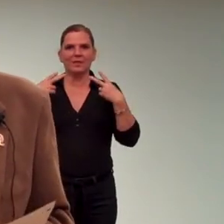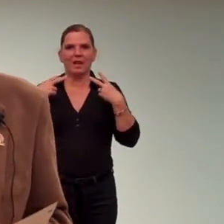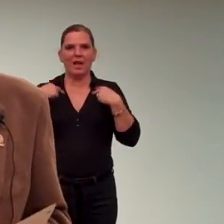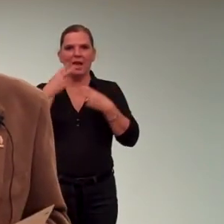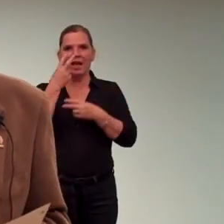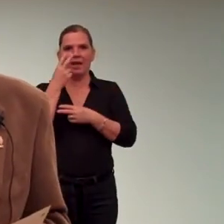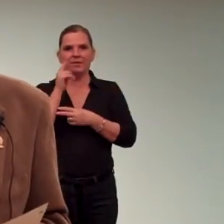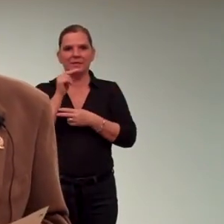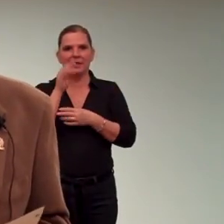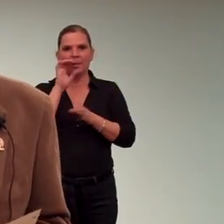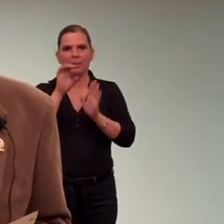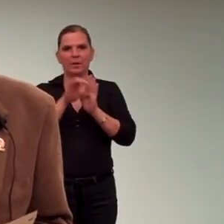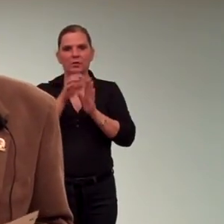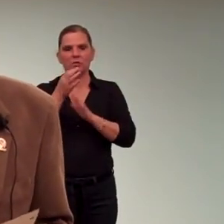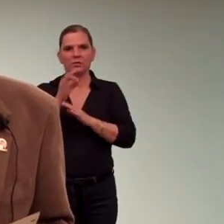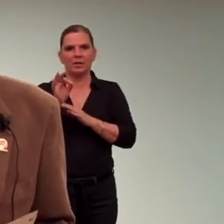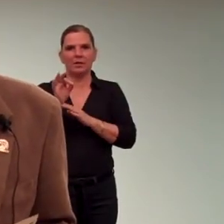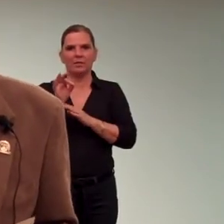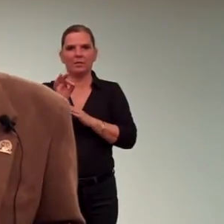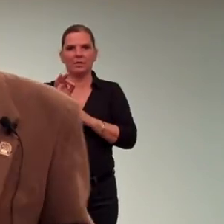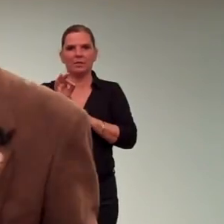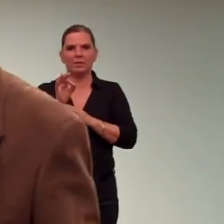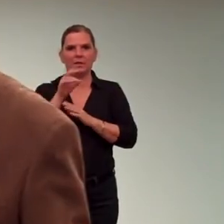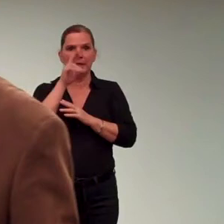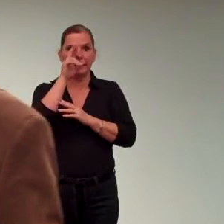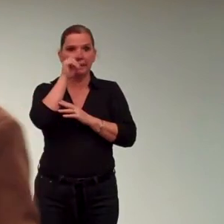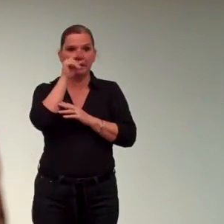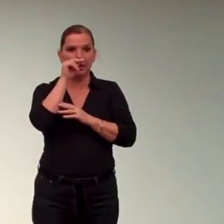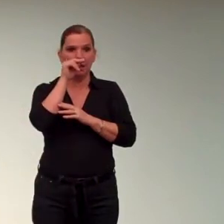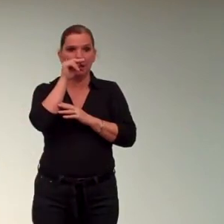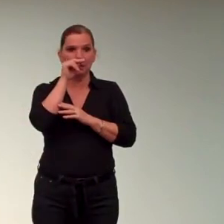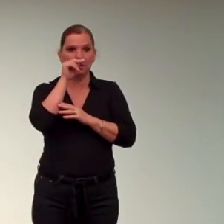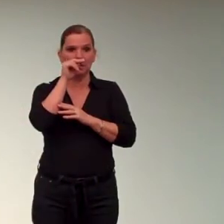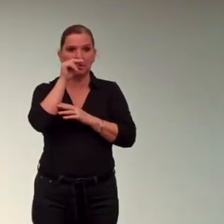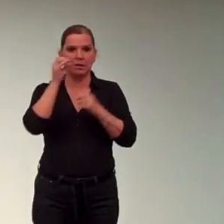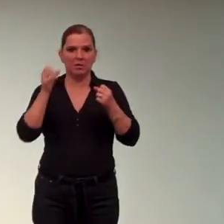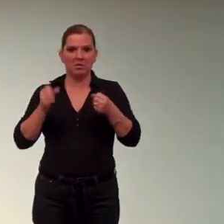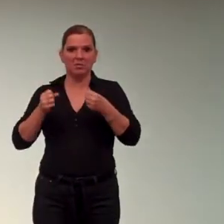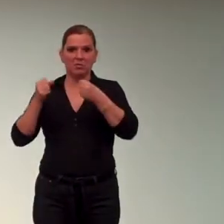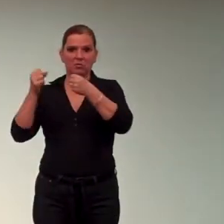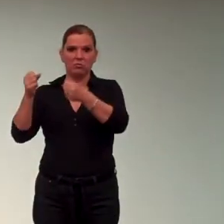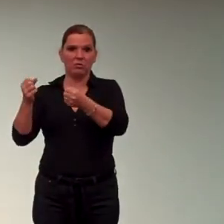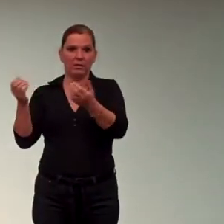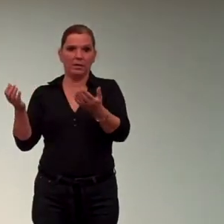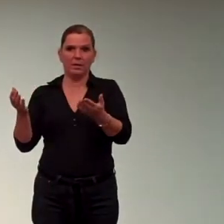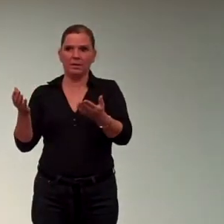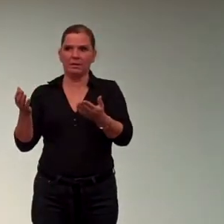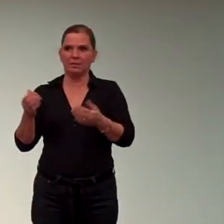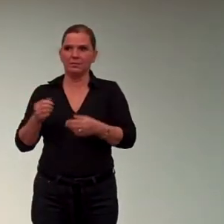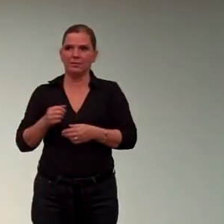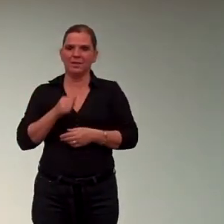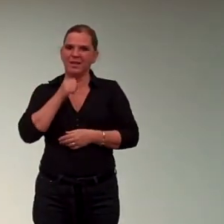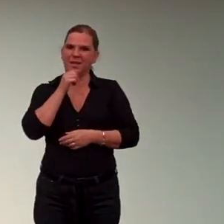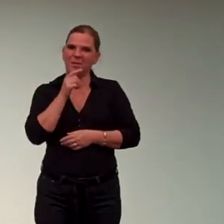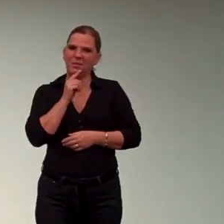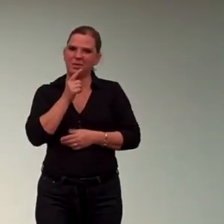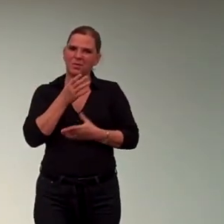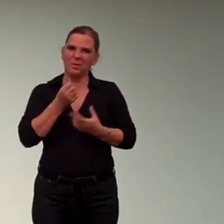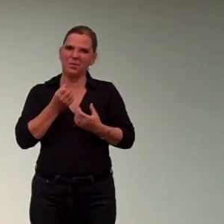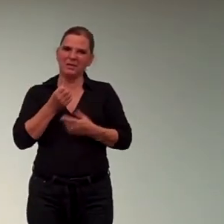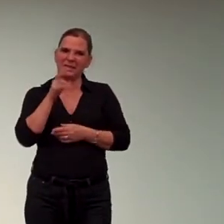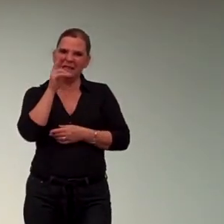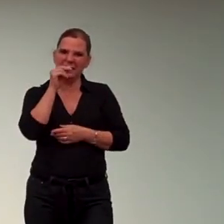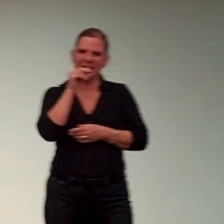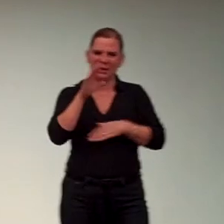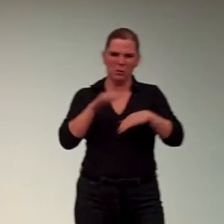I have seen pictures of ducks being driven to market. I'm sorry, I don't think I want to eat a duck that's walked